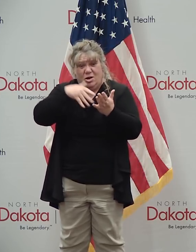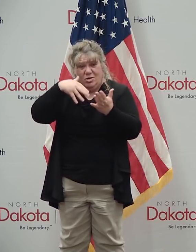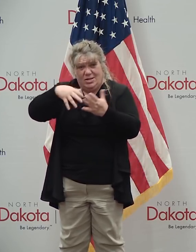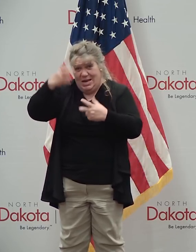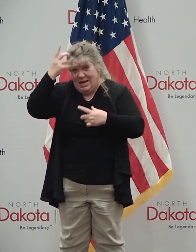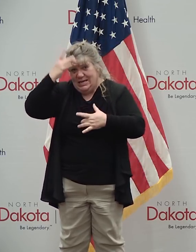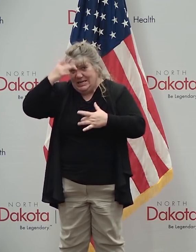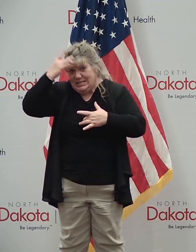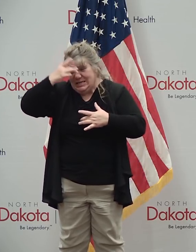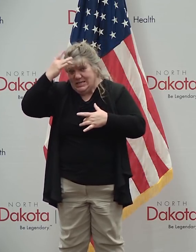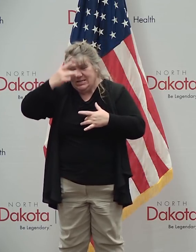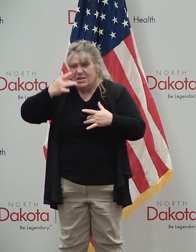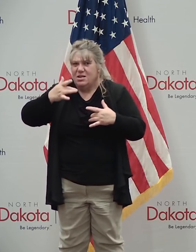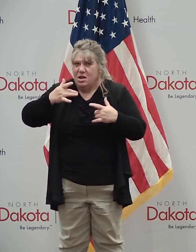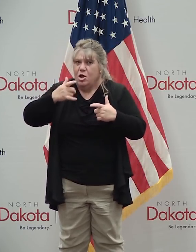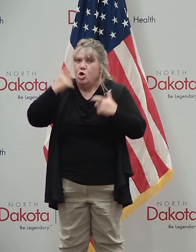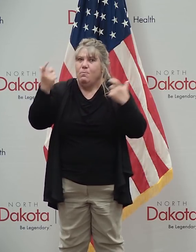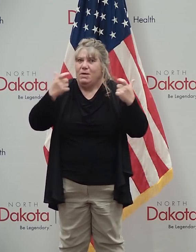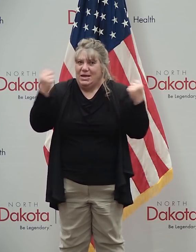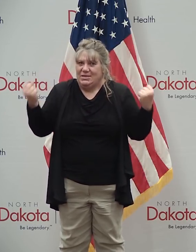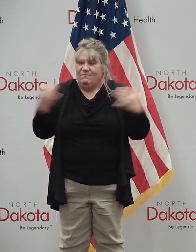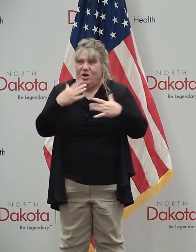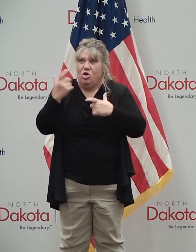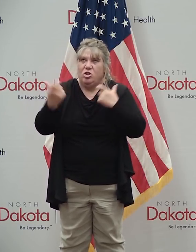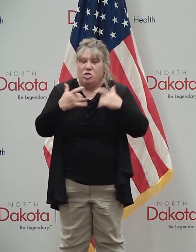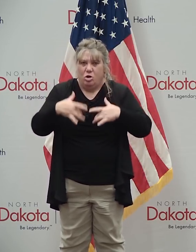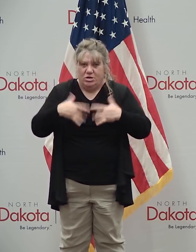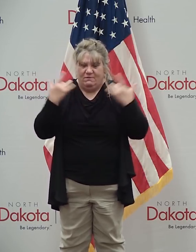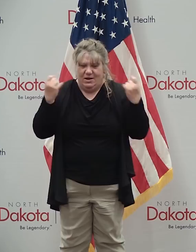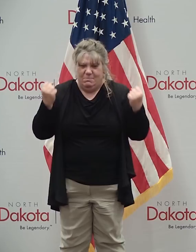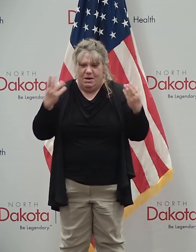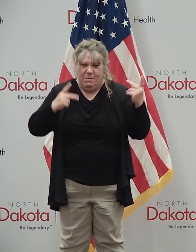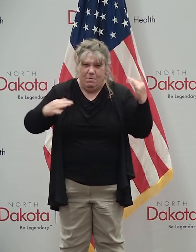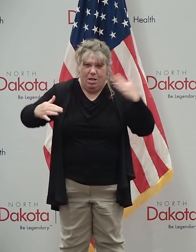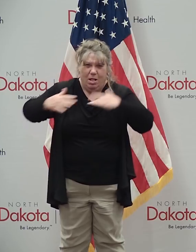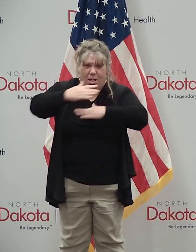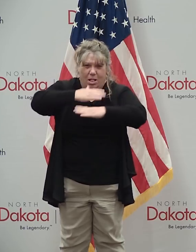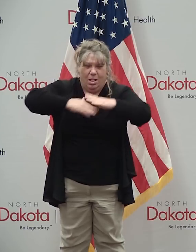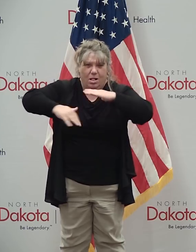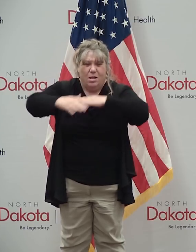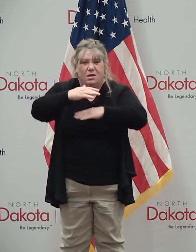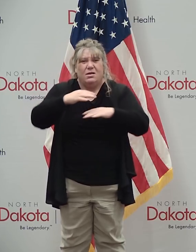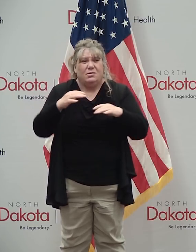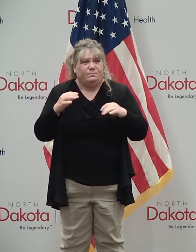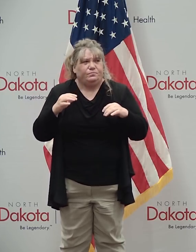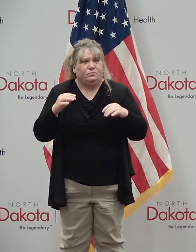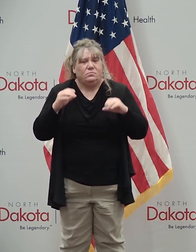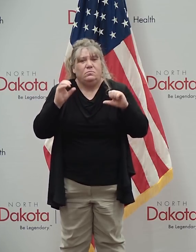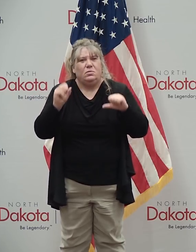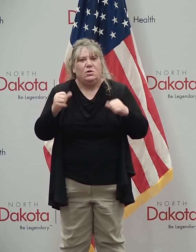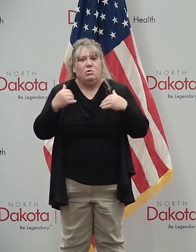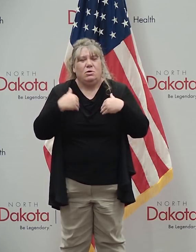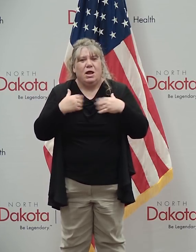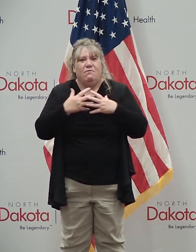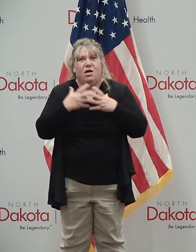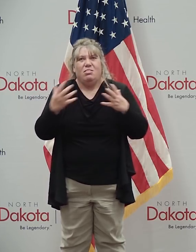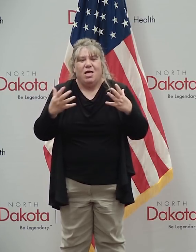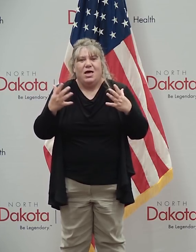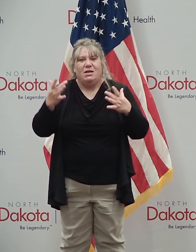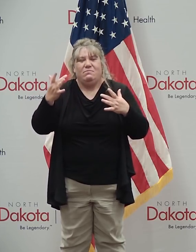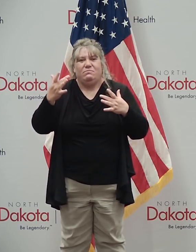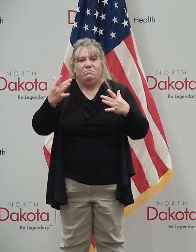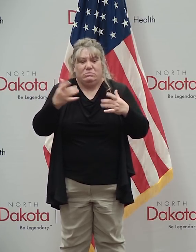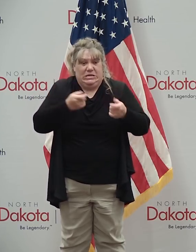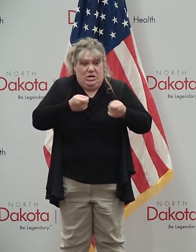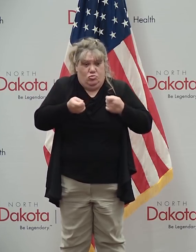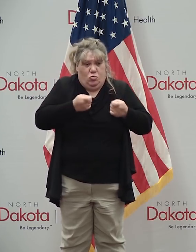is large events. I mean, because you can do a lot of containing. And then if